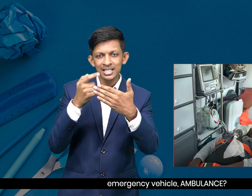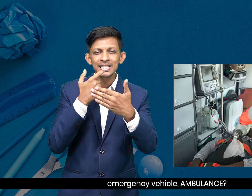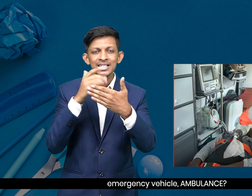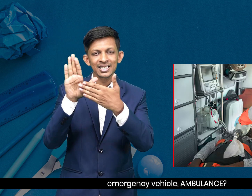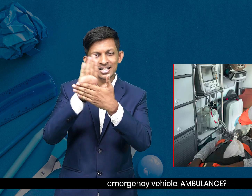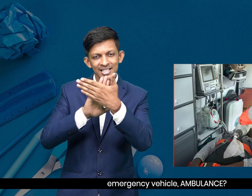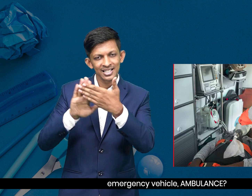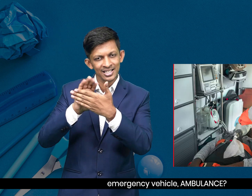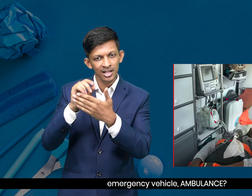ambulance?